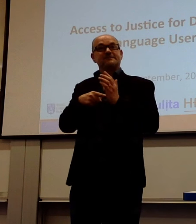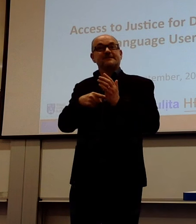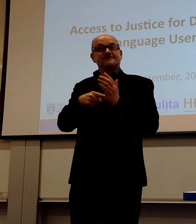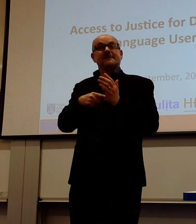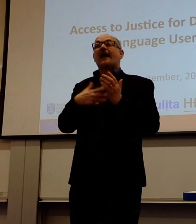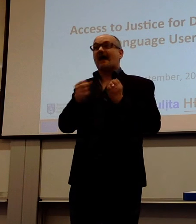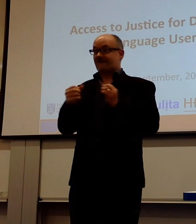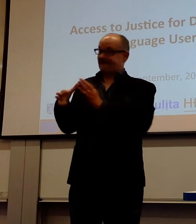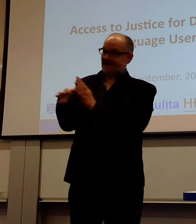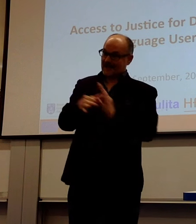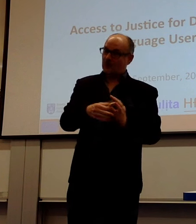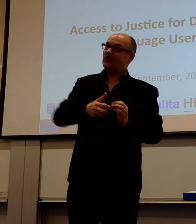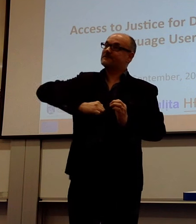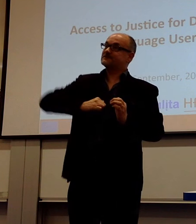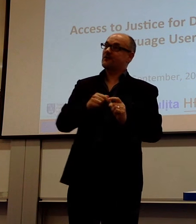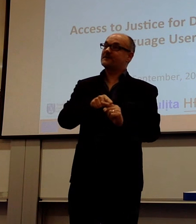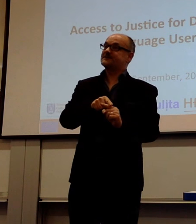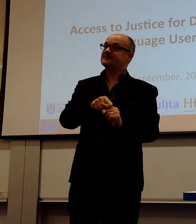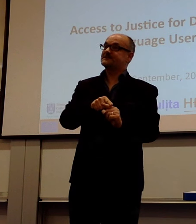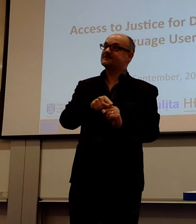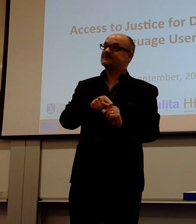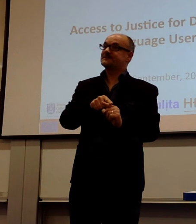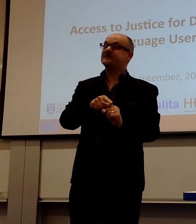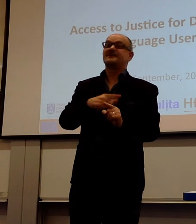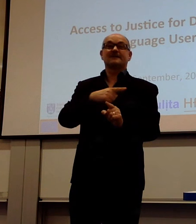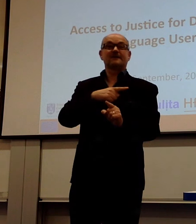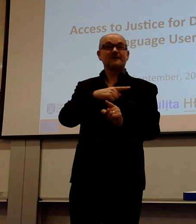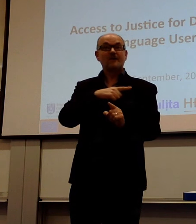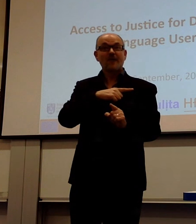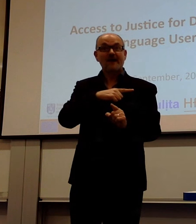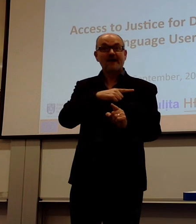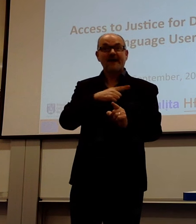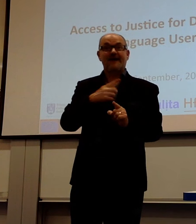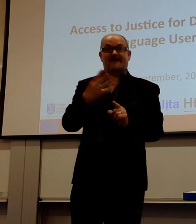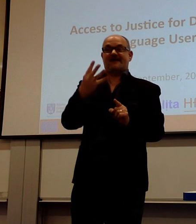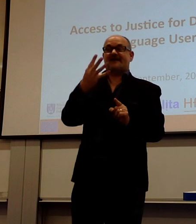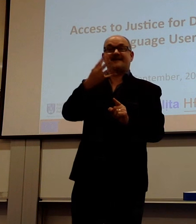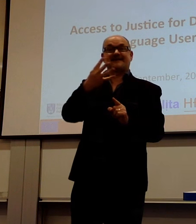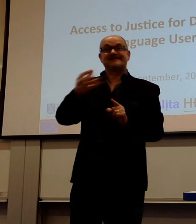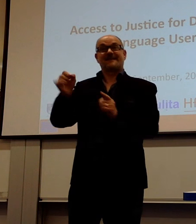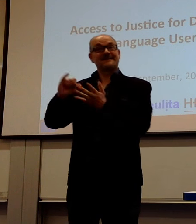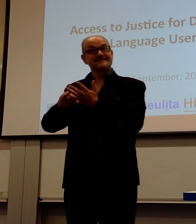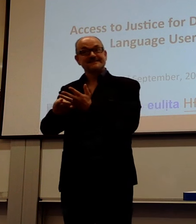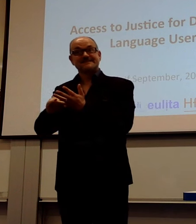what was interesting is that the project did have a link with what was going on in Scotland.